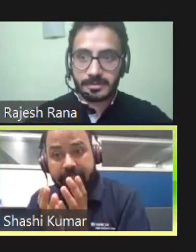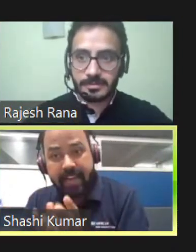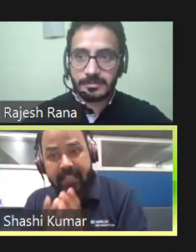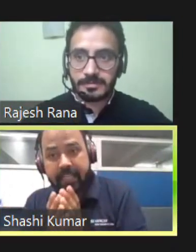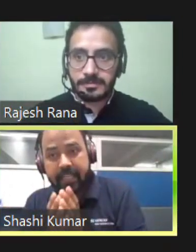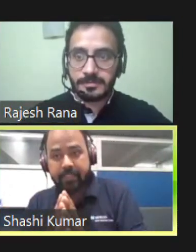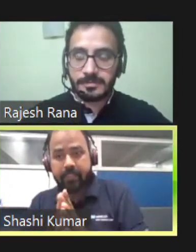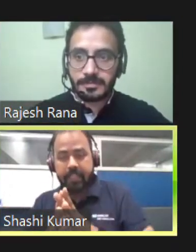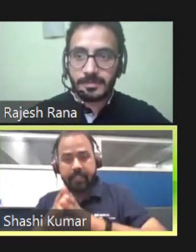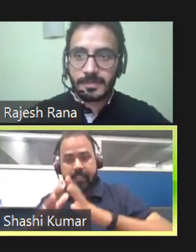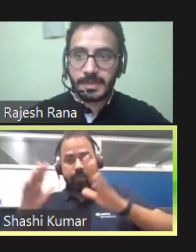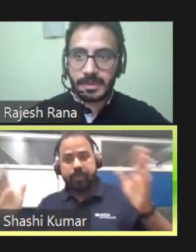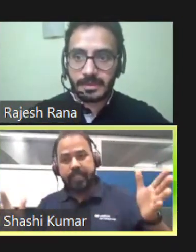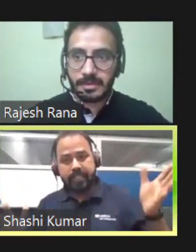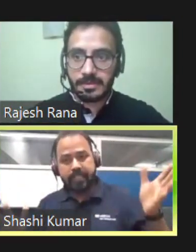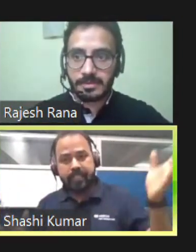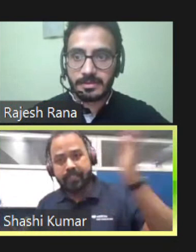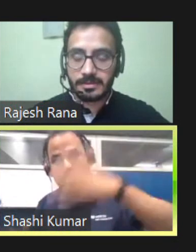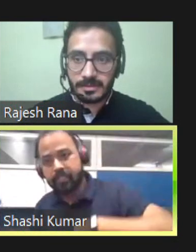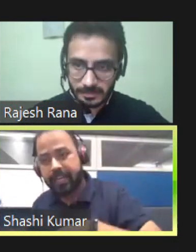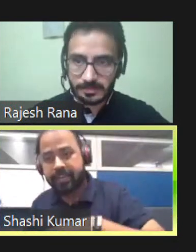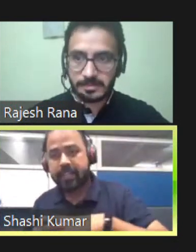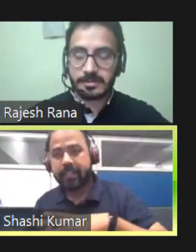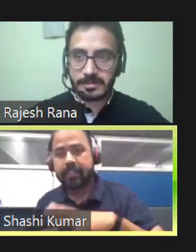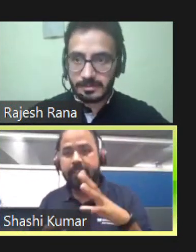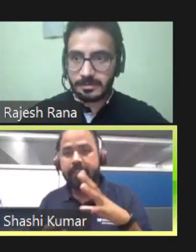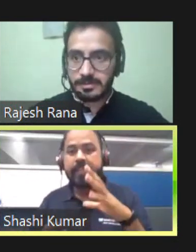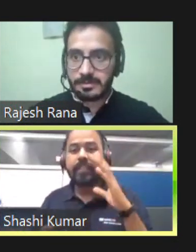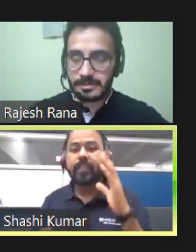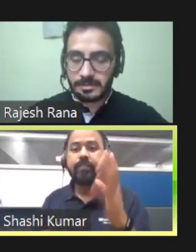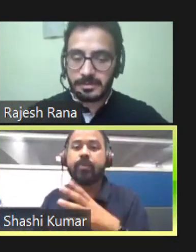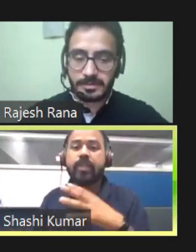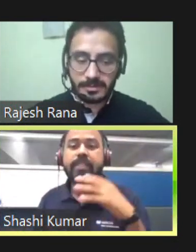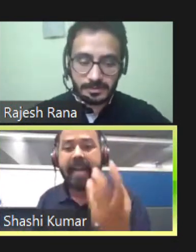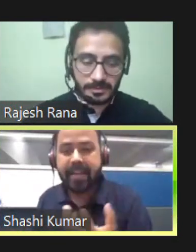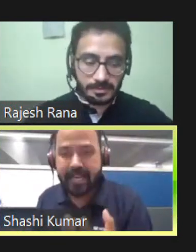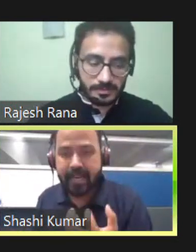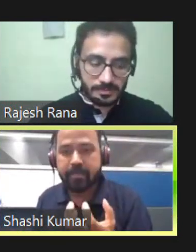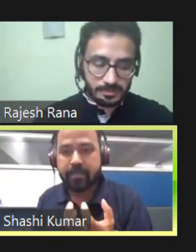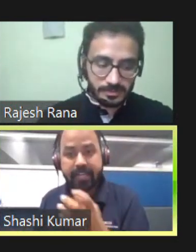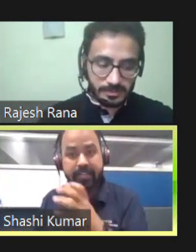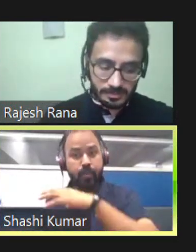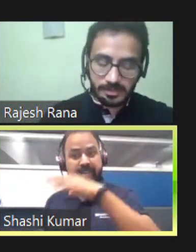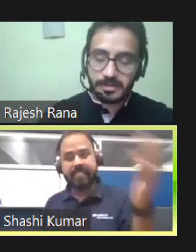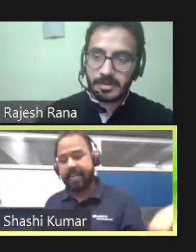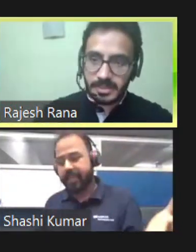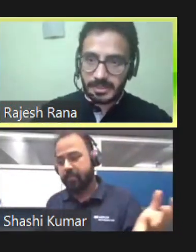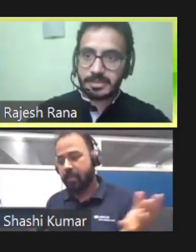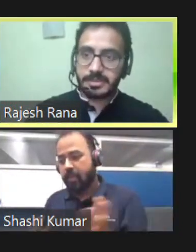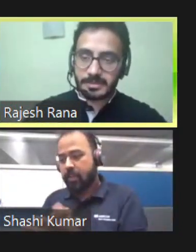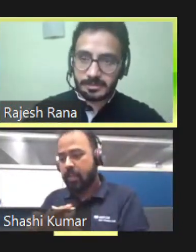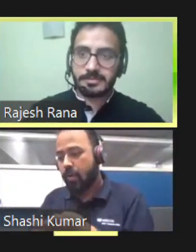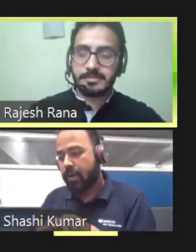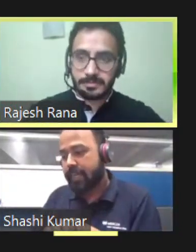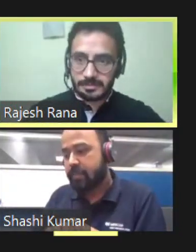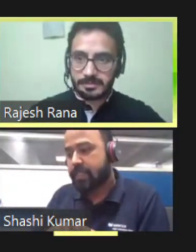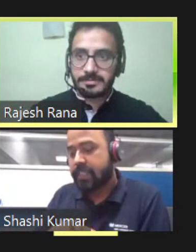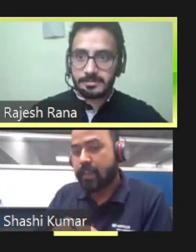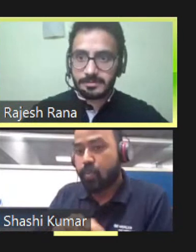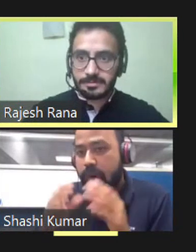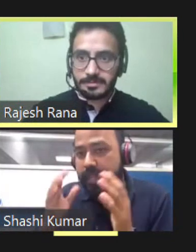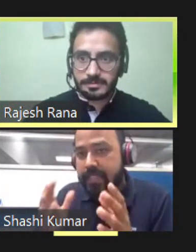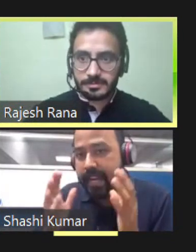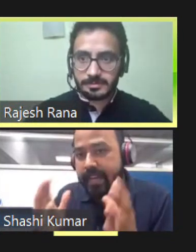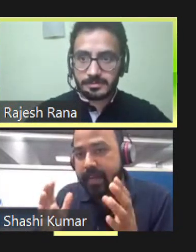the fact is, in the community, in this society, they will give you a sign name, right? Unique sign. Right. Now, let me